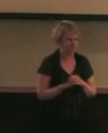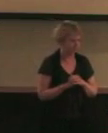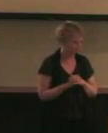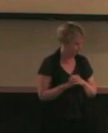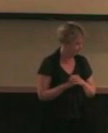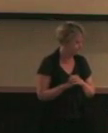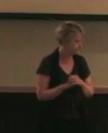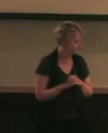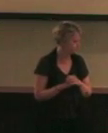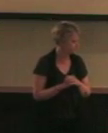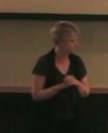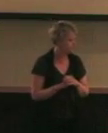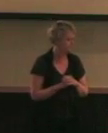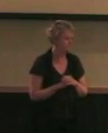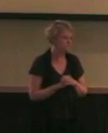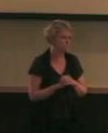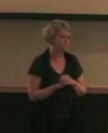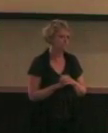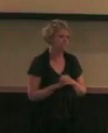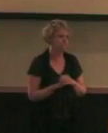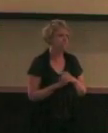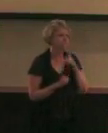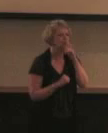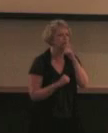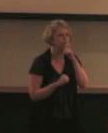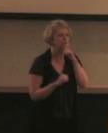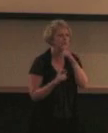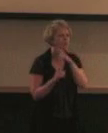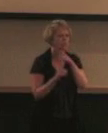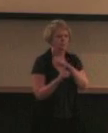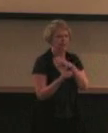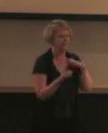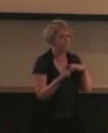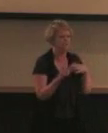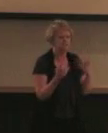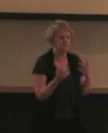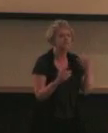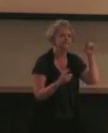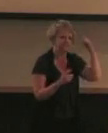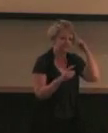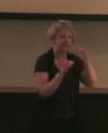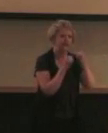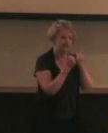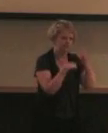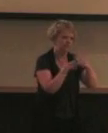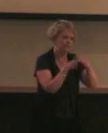this facility. Who are they? Well, this is another state agency that's available out there. What do they